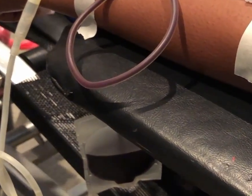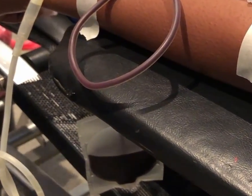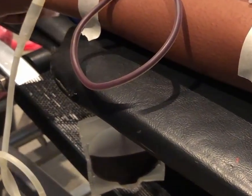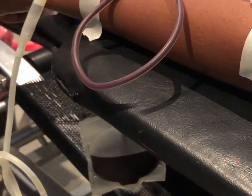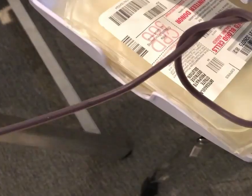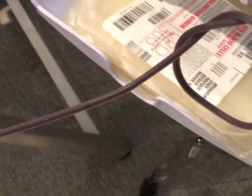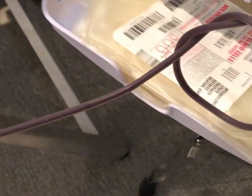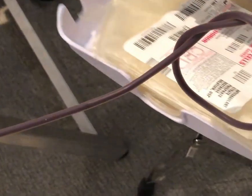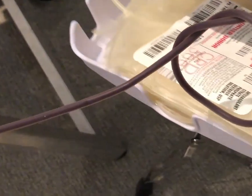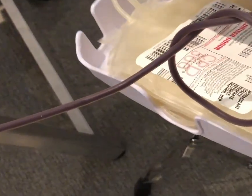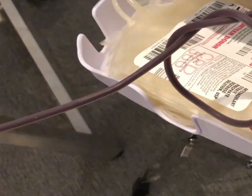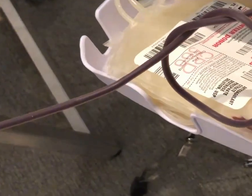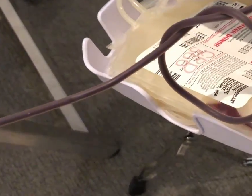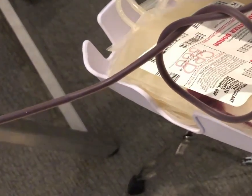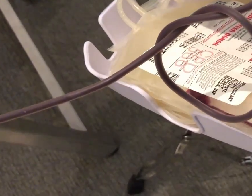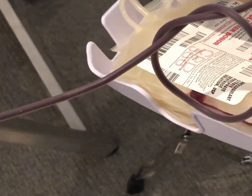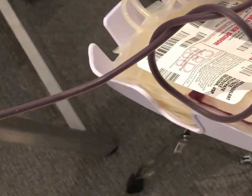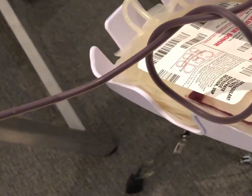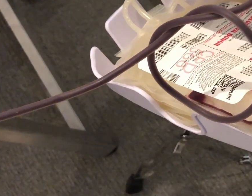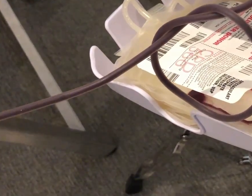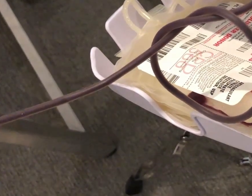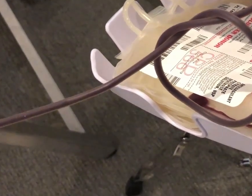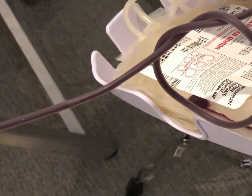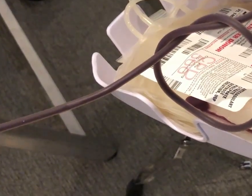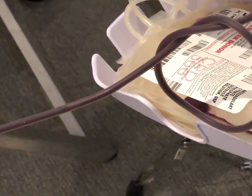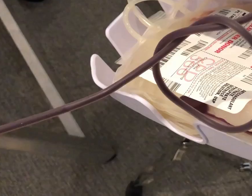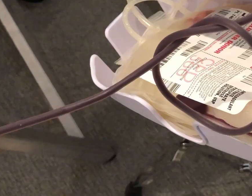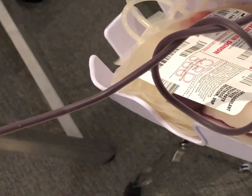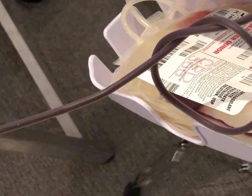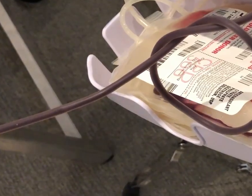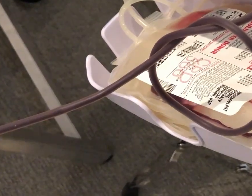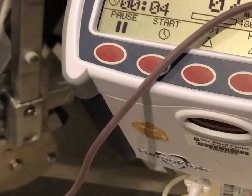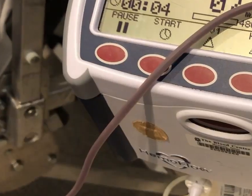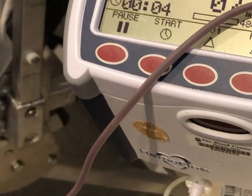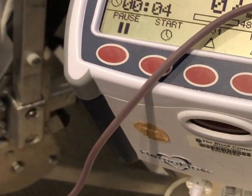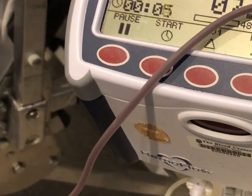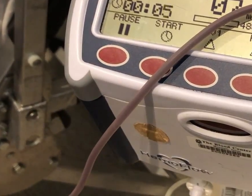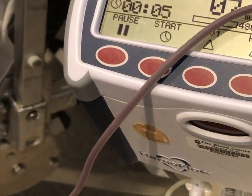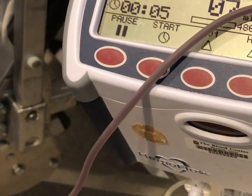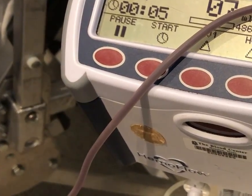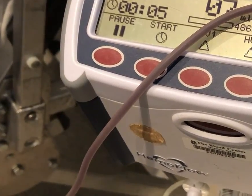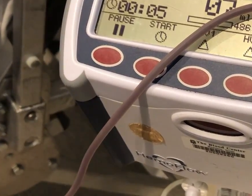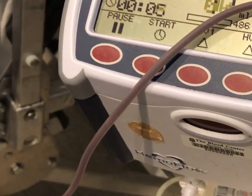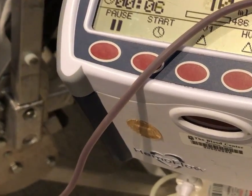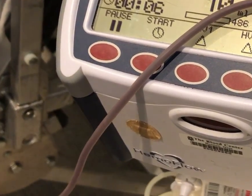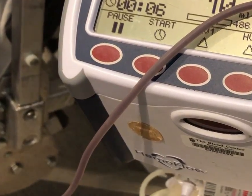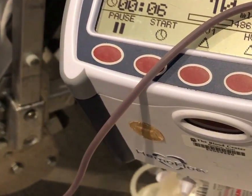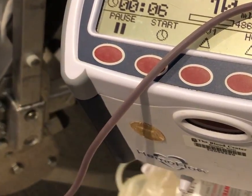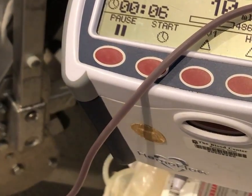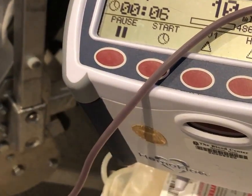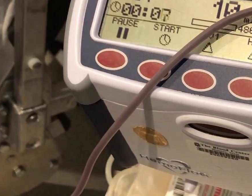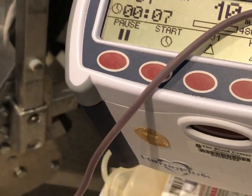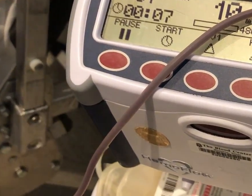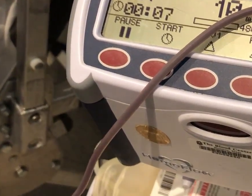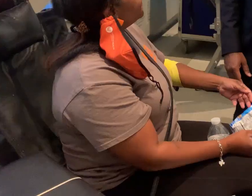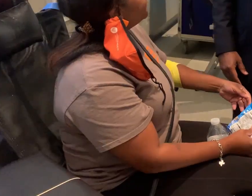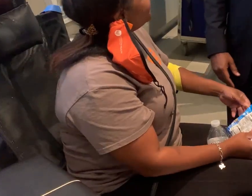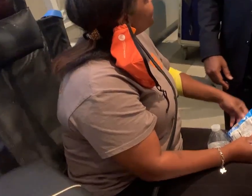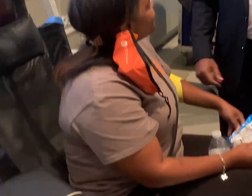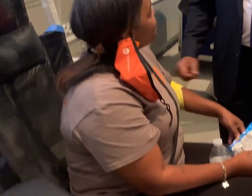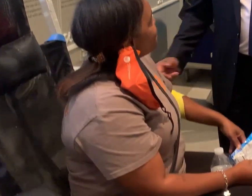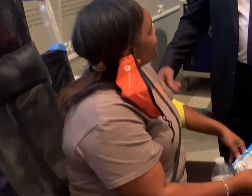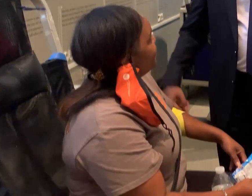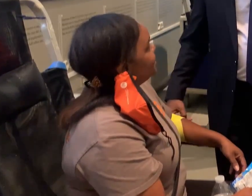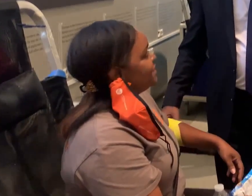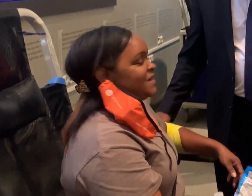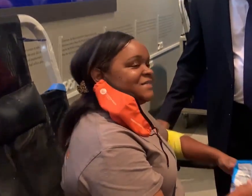working remotely, blood donations tend to dwindle. This creates a shortage in supply everywhere,